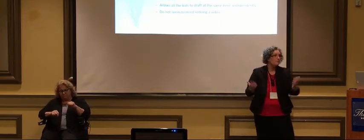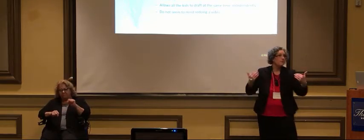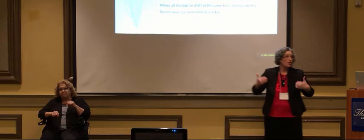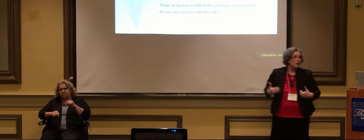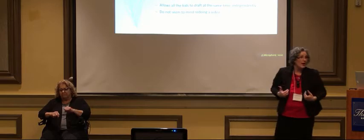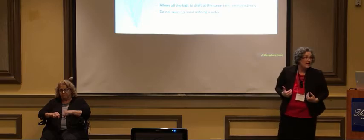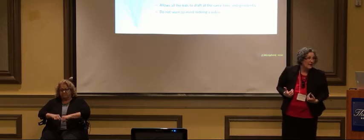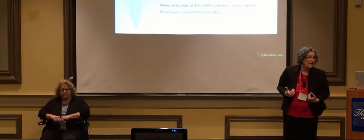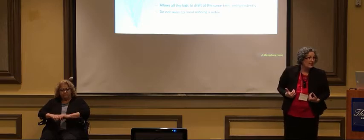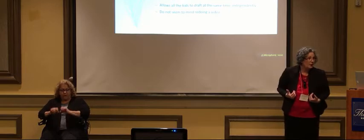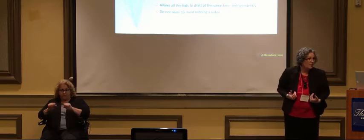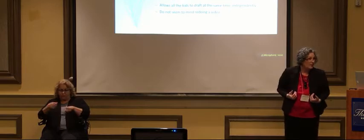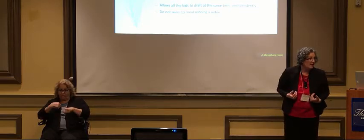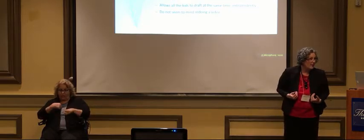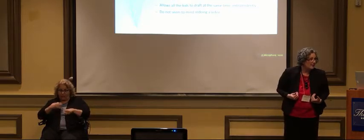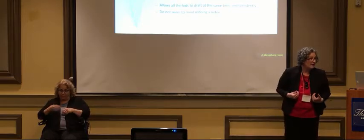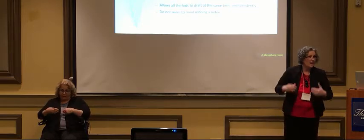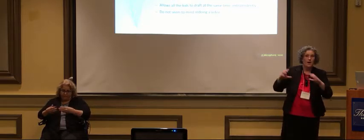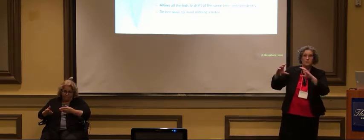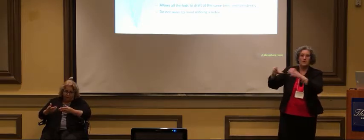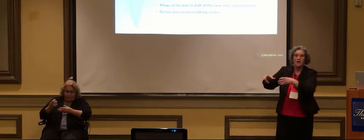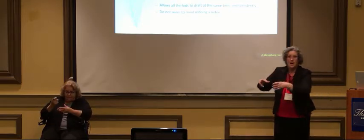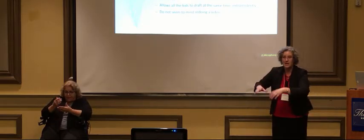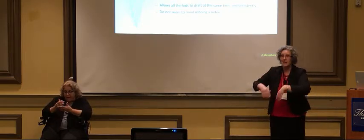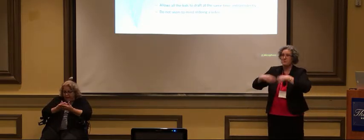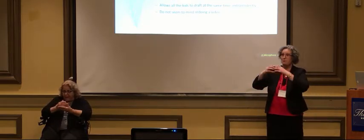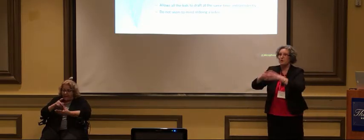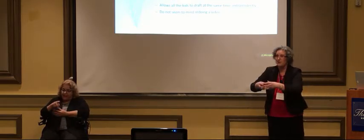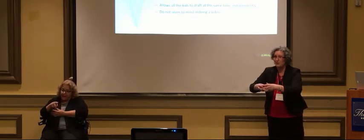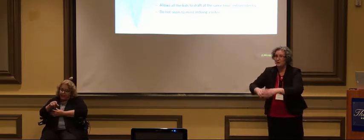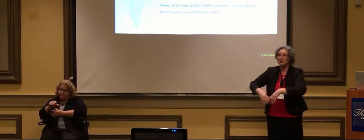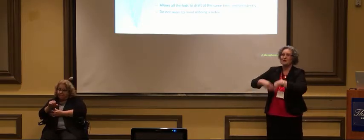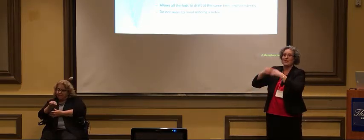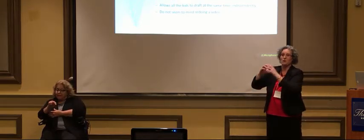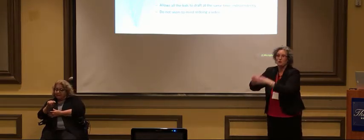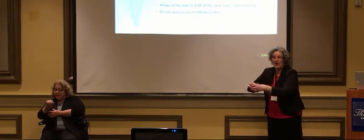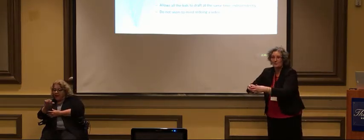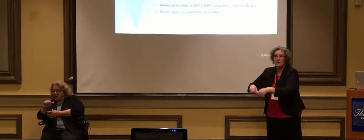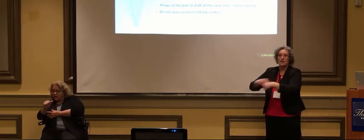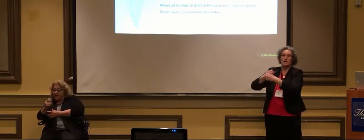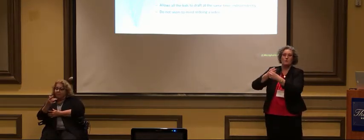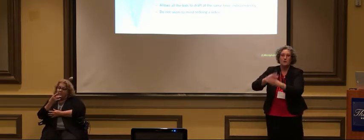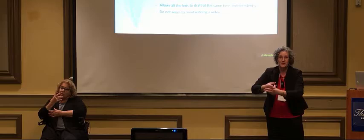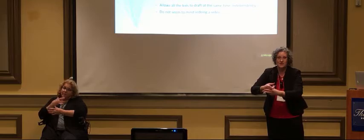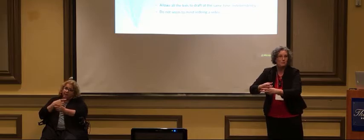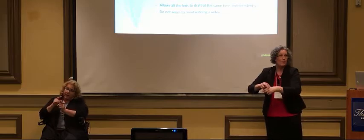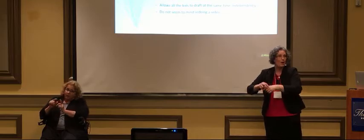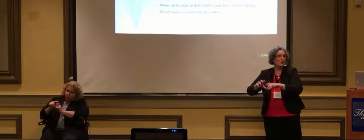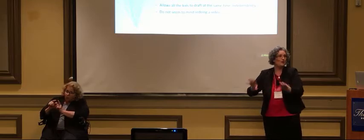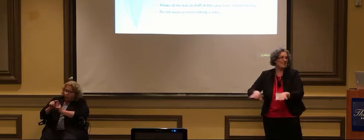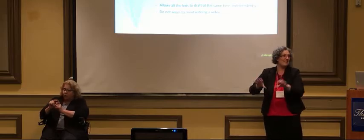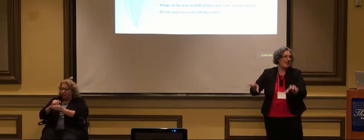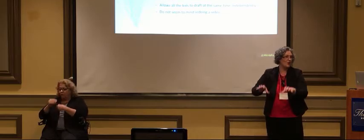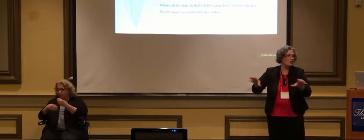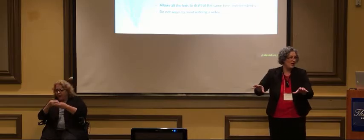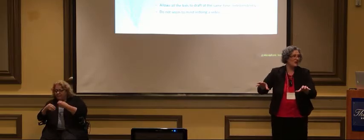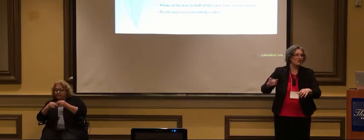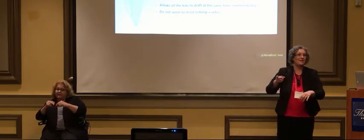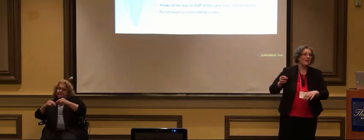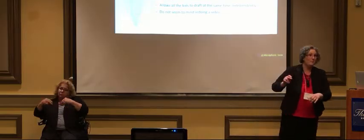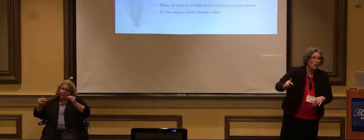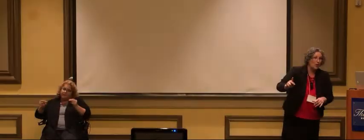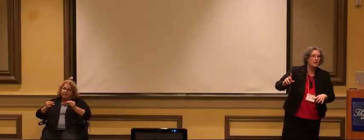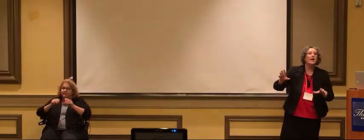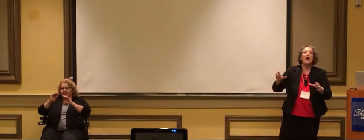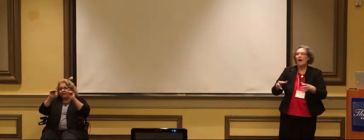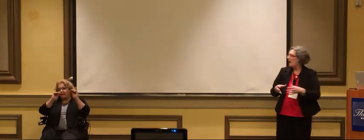could. Could I then give her a mini lesson on piñata and birthday words and wrapping and ribbons and bows and